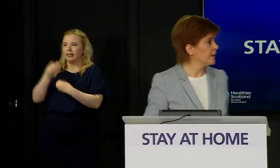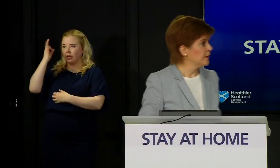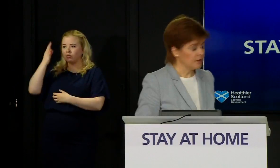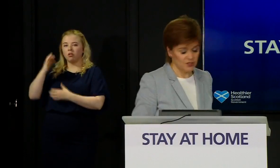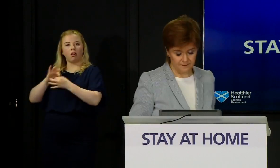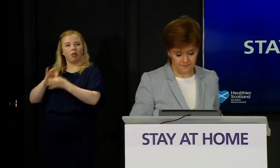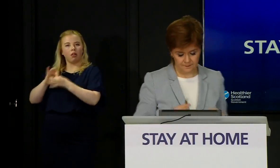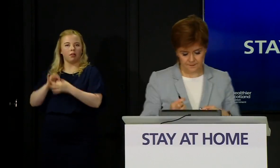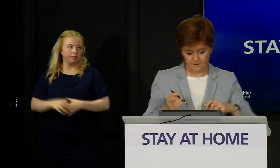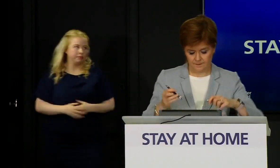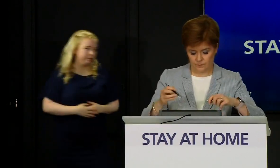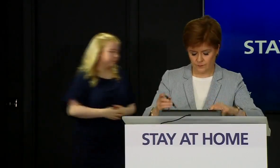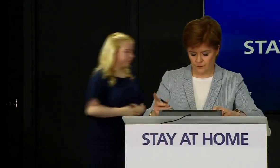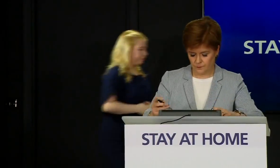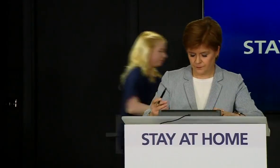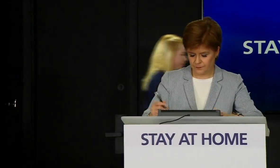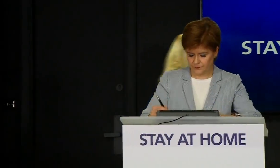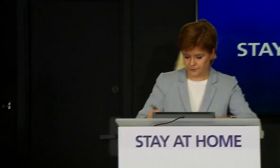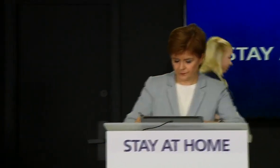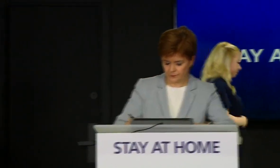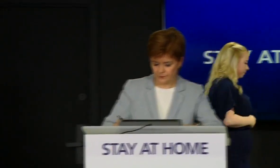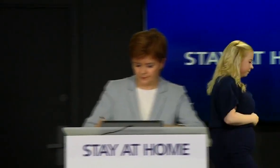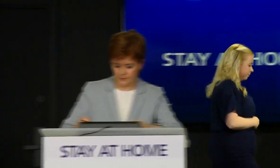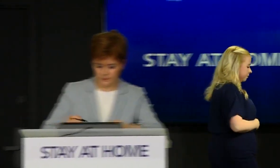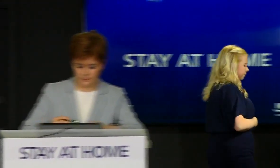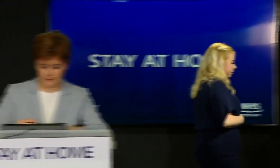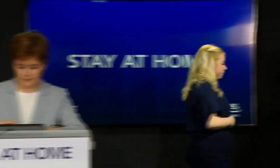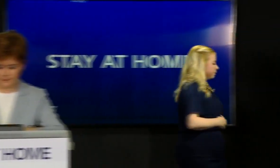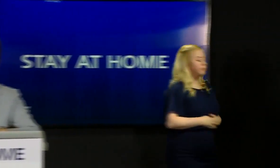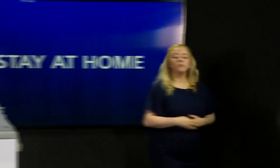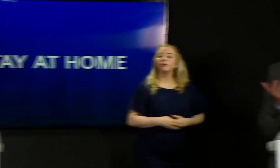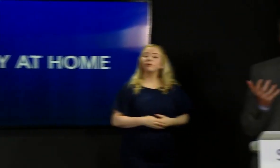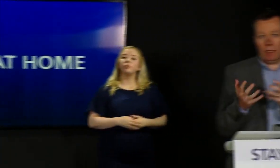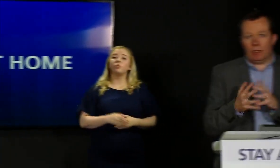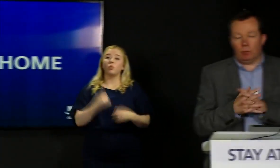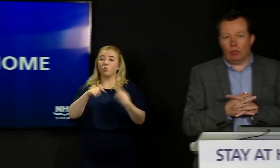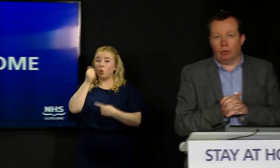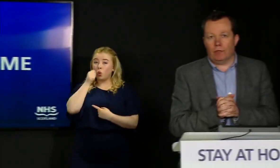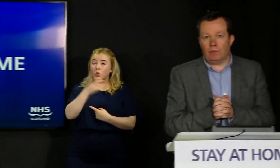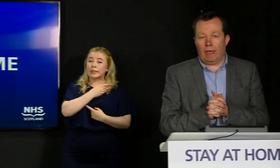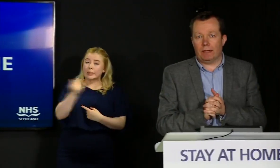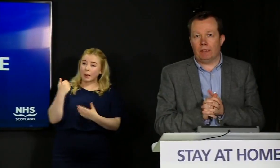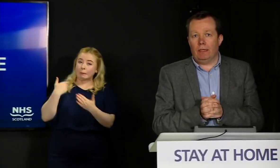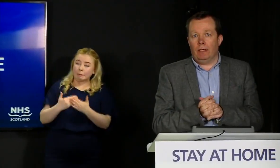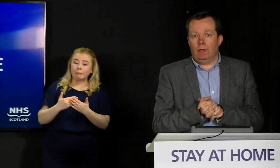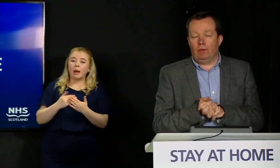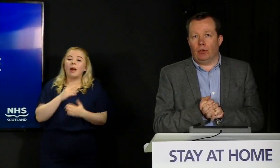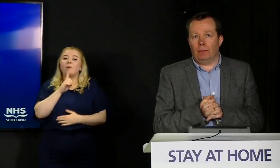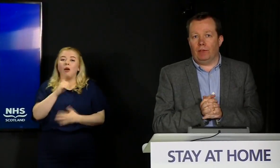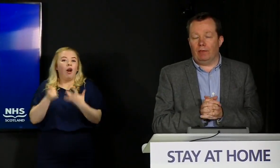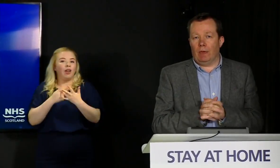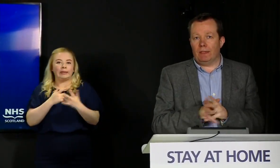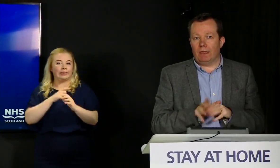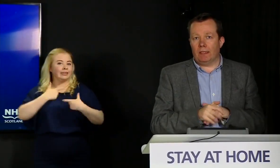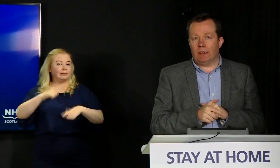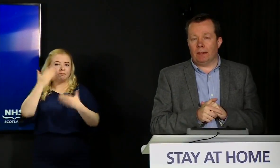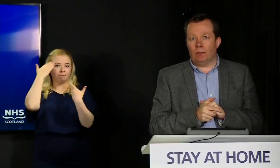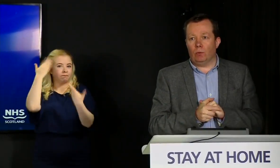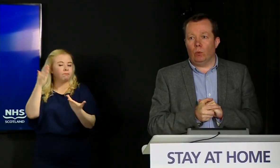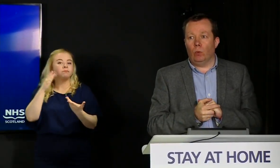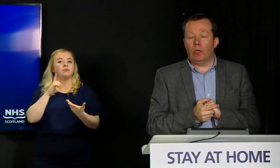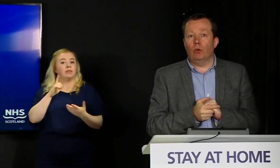come. Jason. We know some things, and unfortunately we don't know others. It's been true of this virus for the 5 months